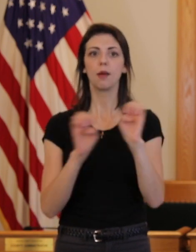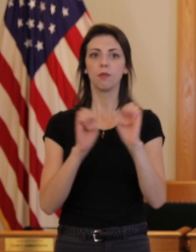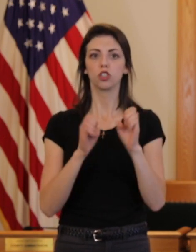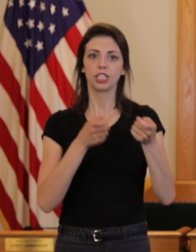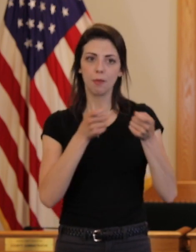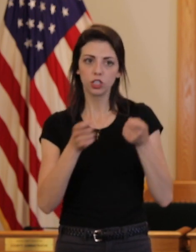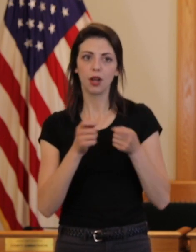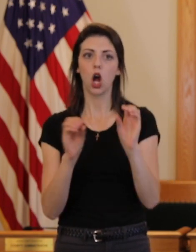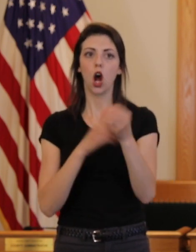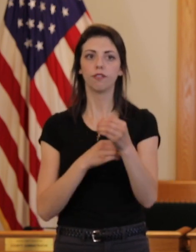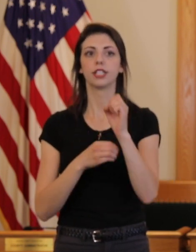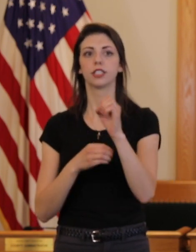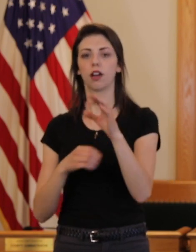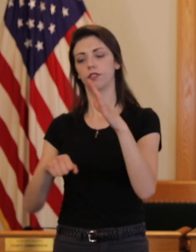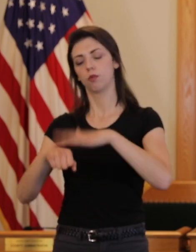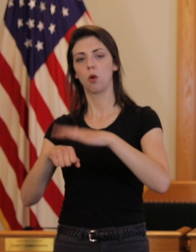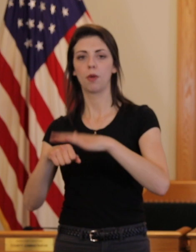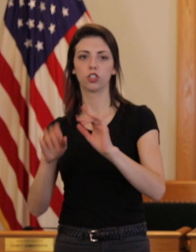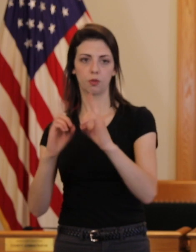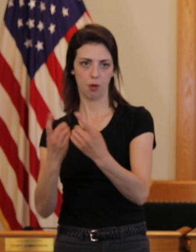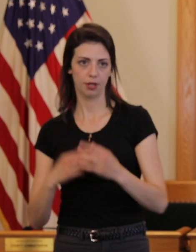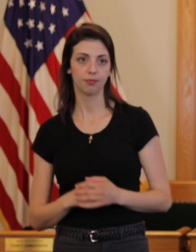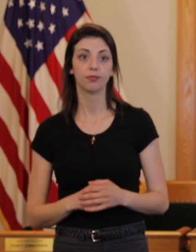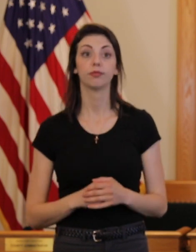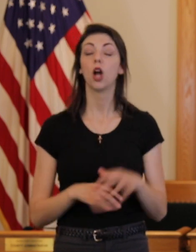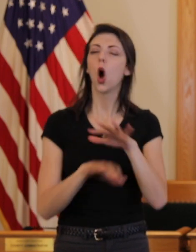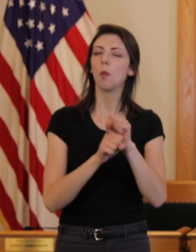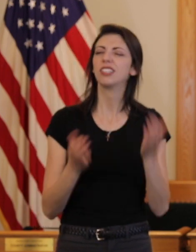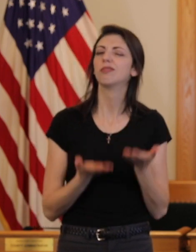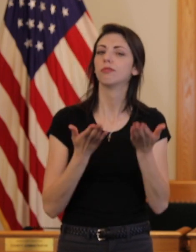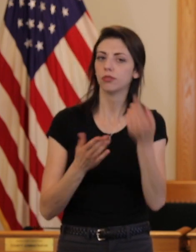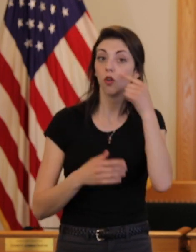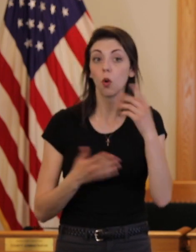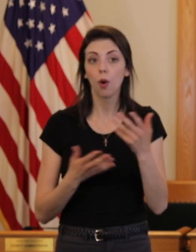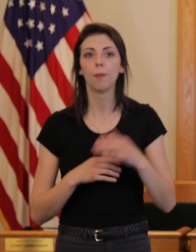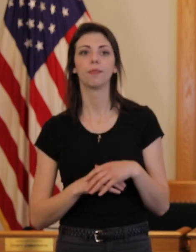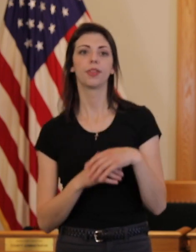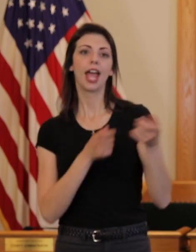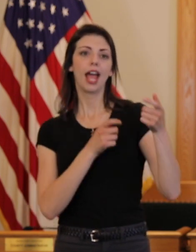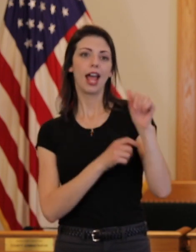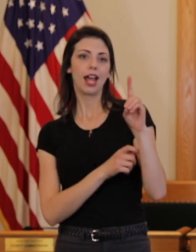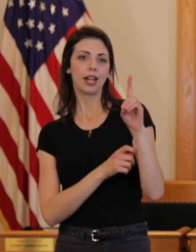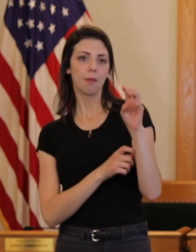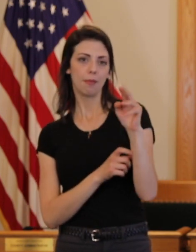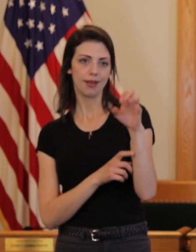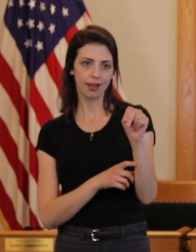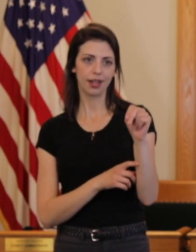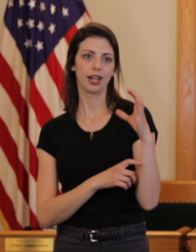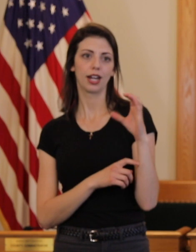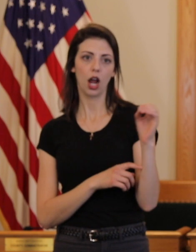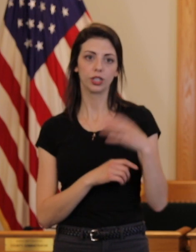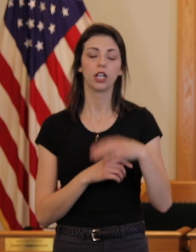department. Appointments are encouraged for these departments: administration and county legislature offices, office